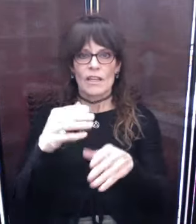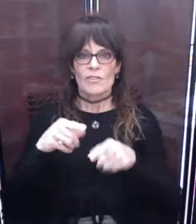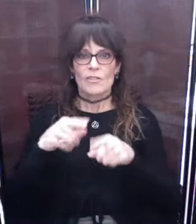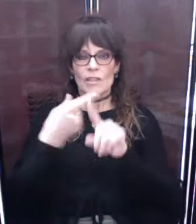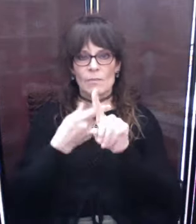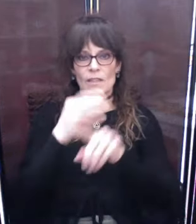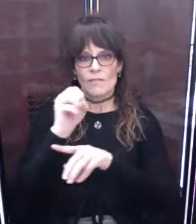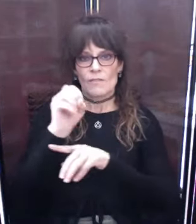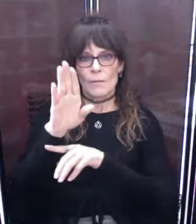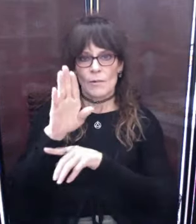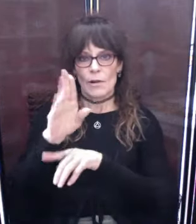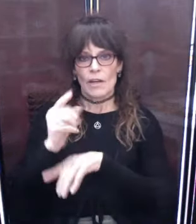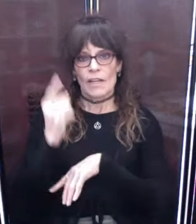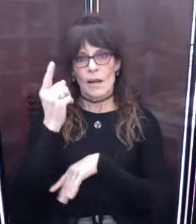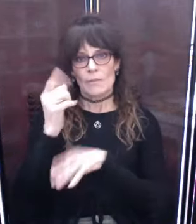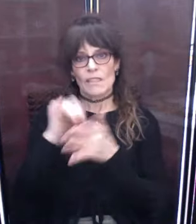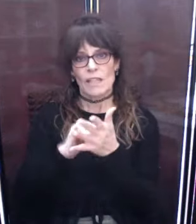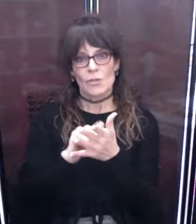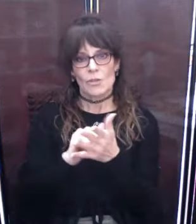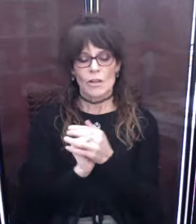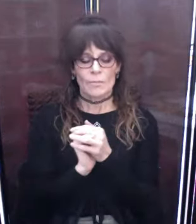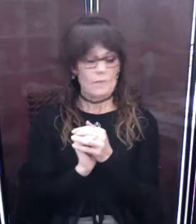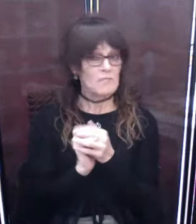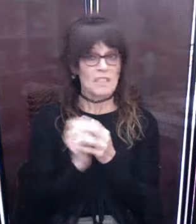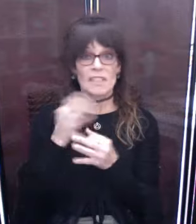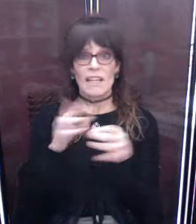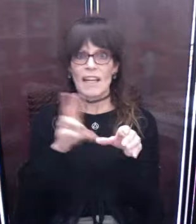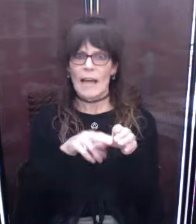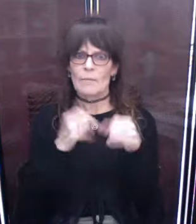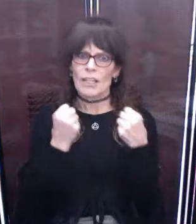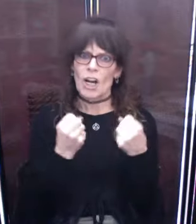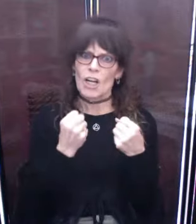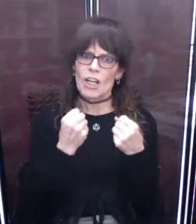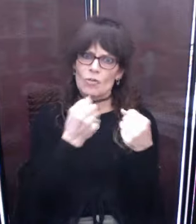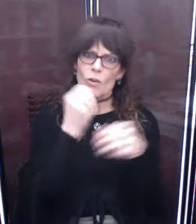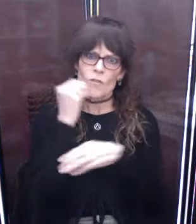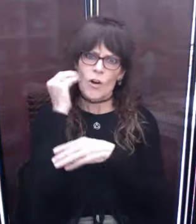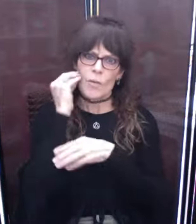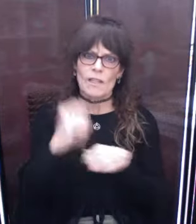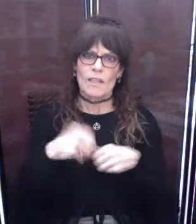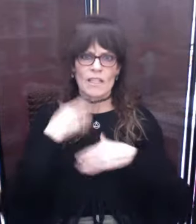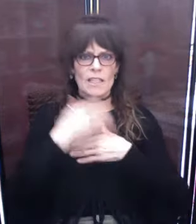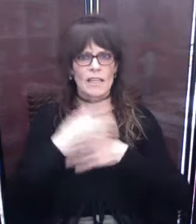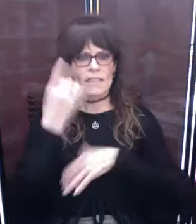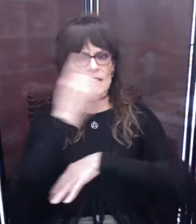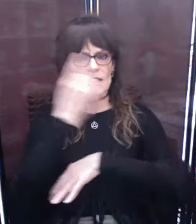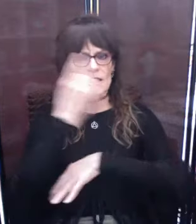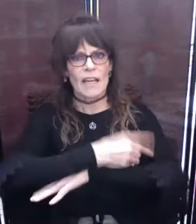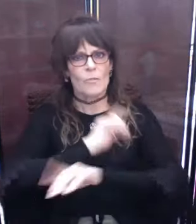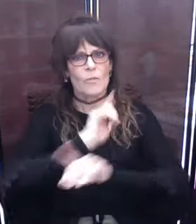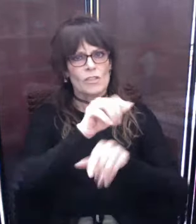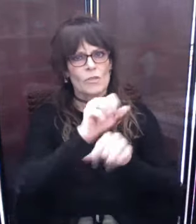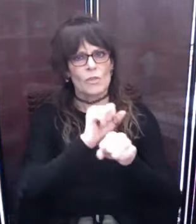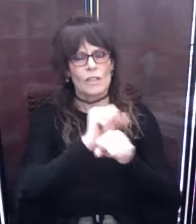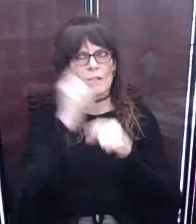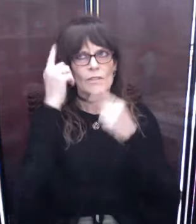But I got in my car that night and I drove home and I got up the next day and I went to work and I was thinking about things I had heard at that meeting. And I went to another meeting